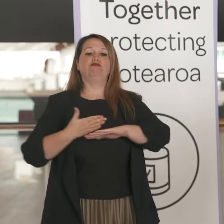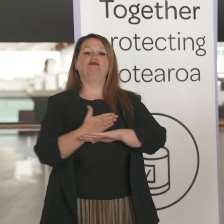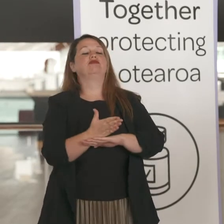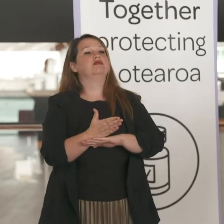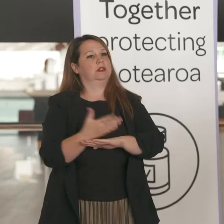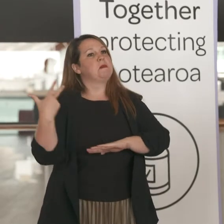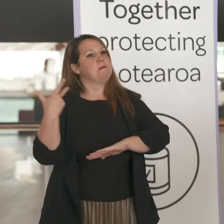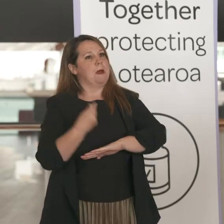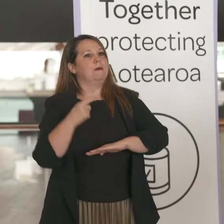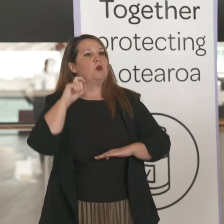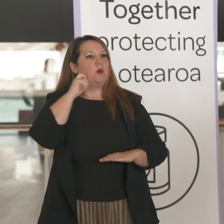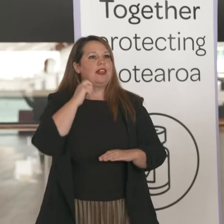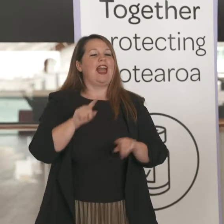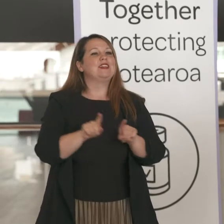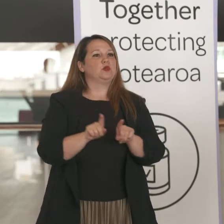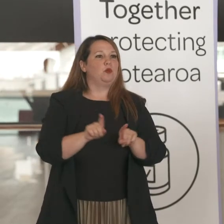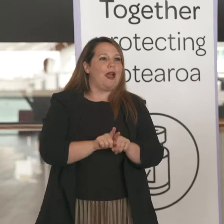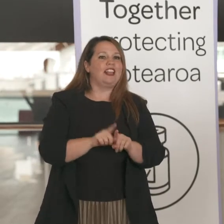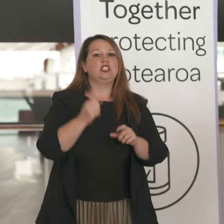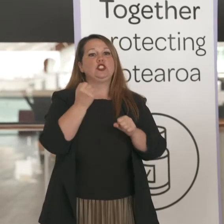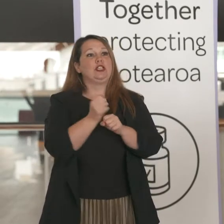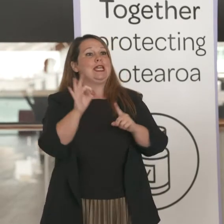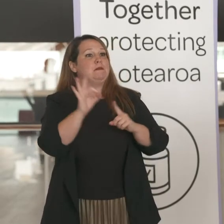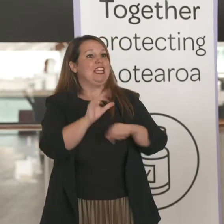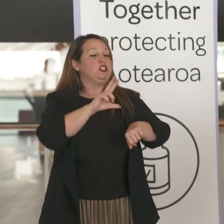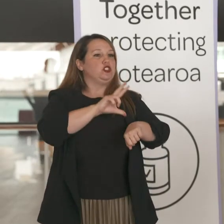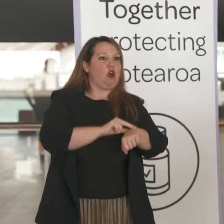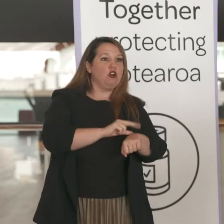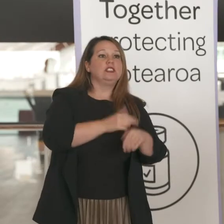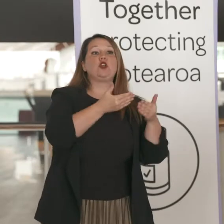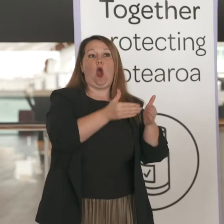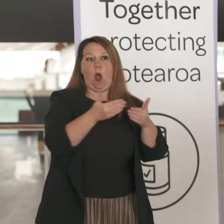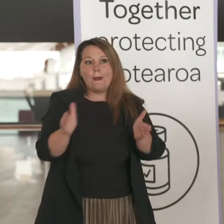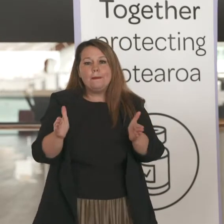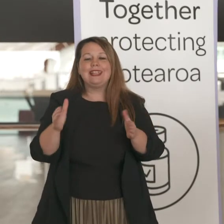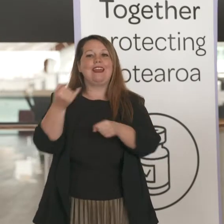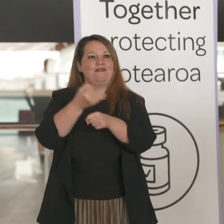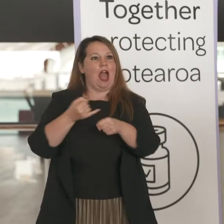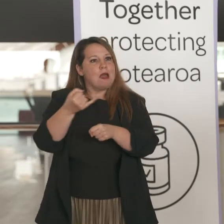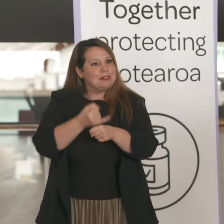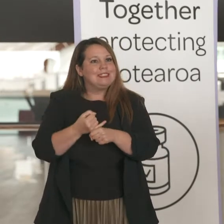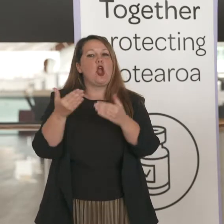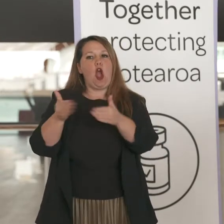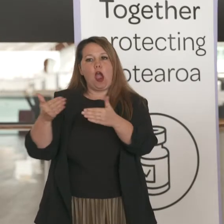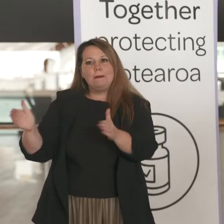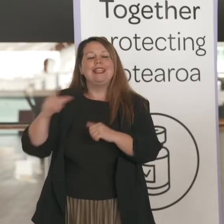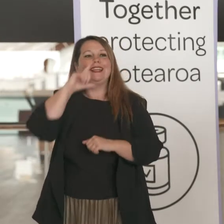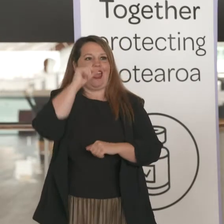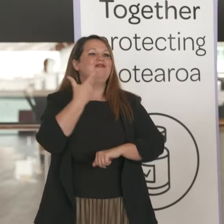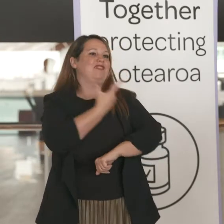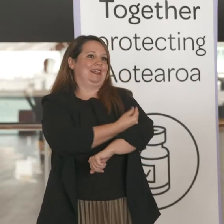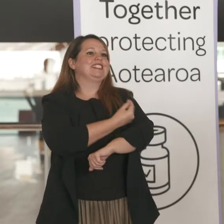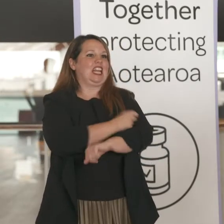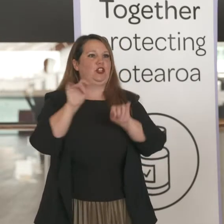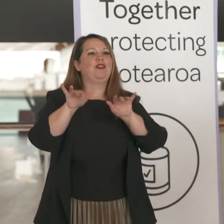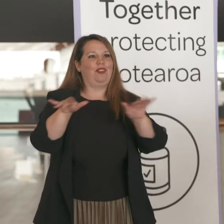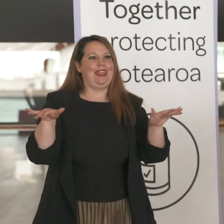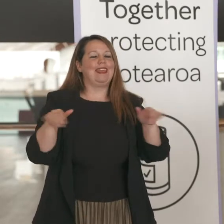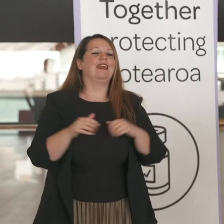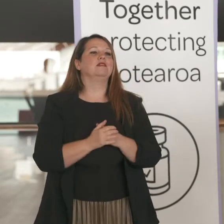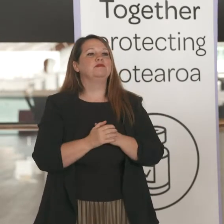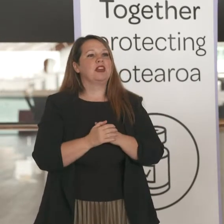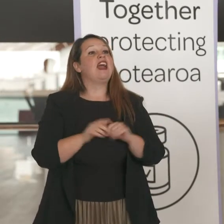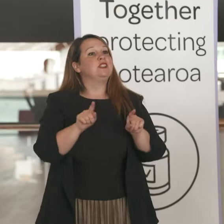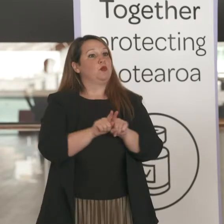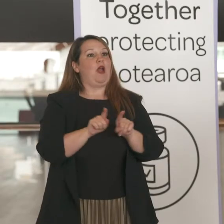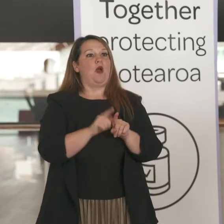and pharmacies across Tāmaki Makaurau who are open too. In addition, we have a range of great pop-up events happening